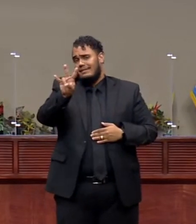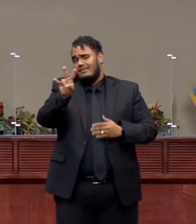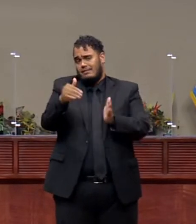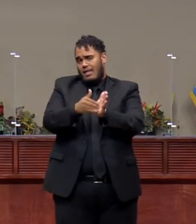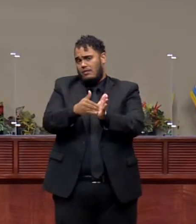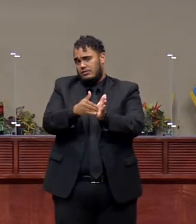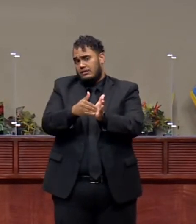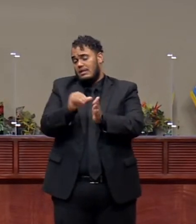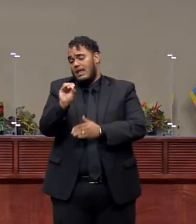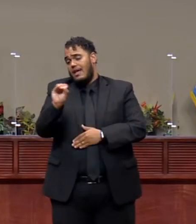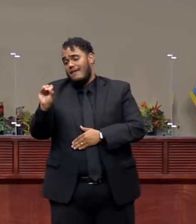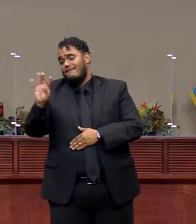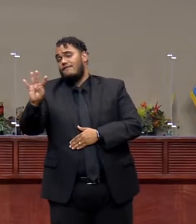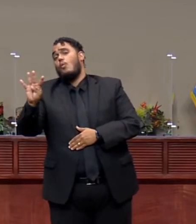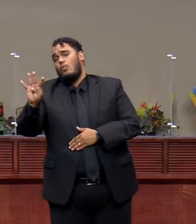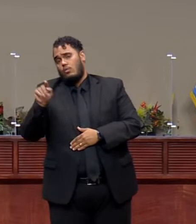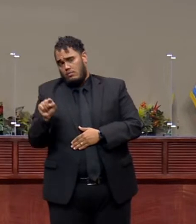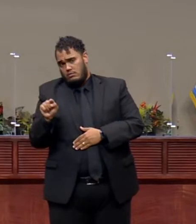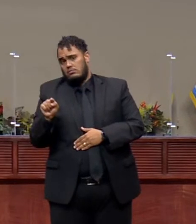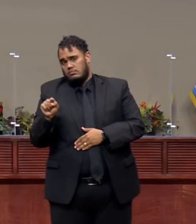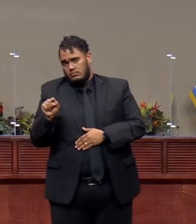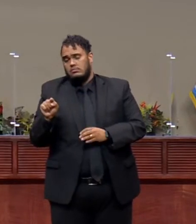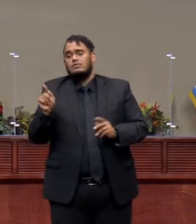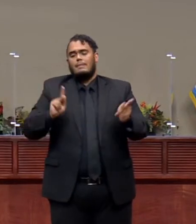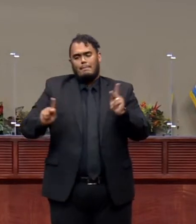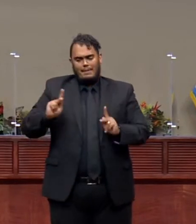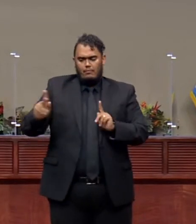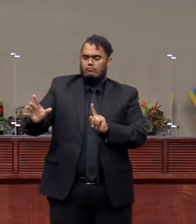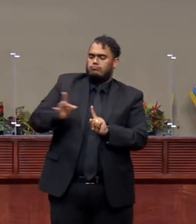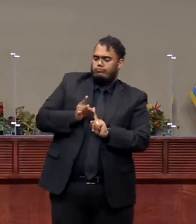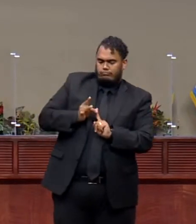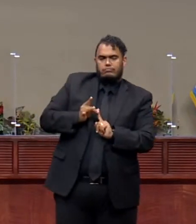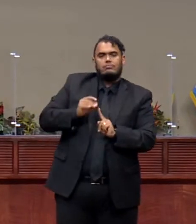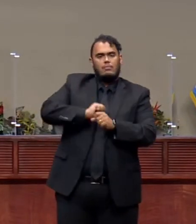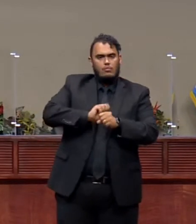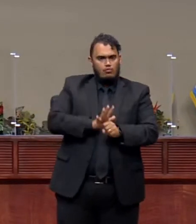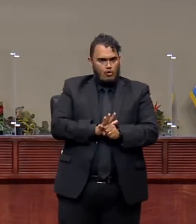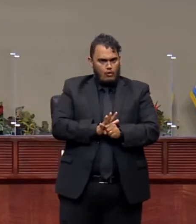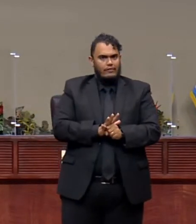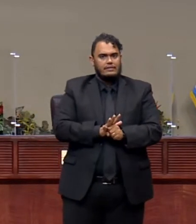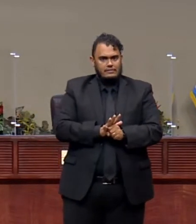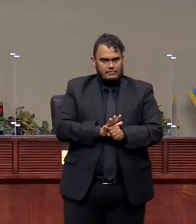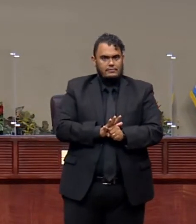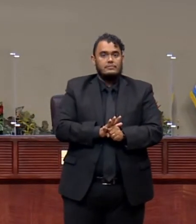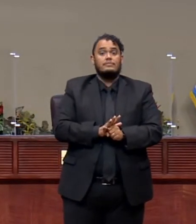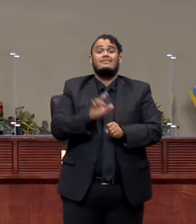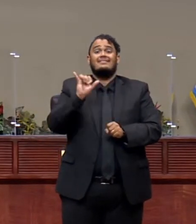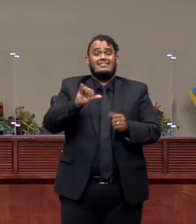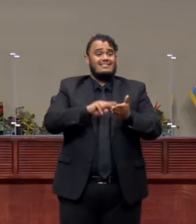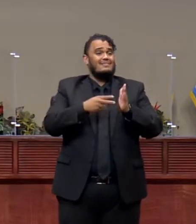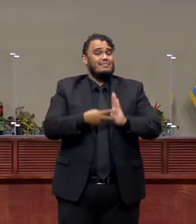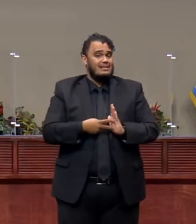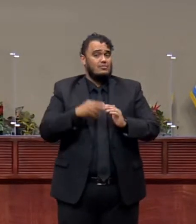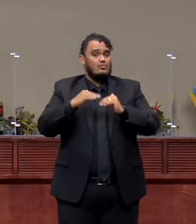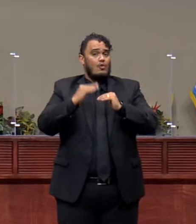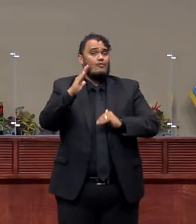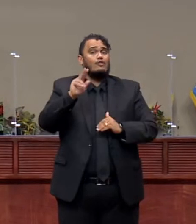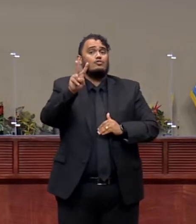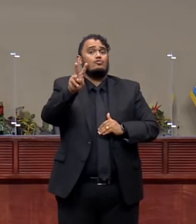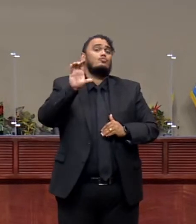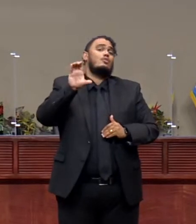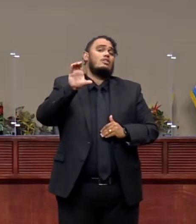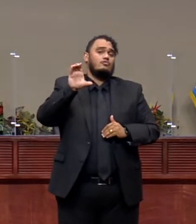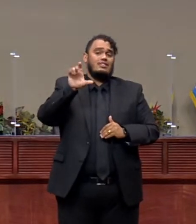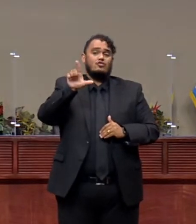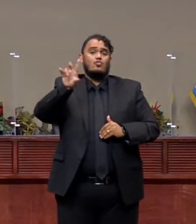227,004 coronavirus cases reported in our county. Over 227,000 people have